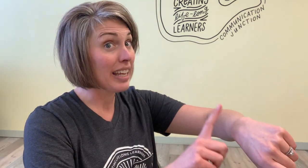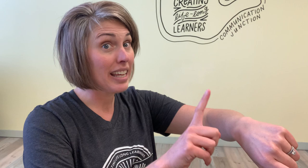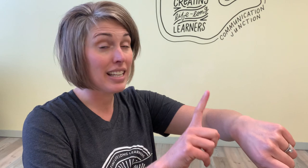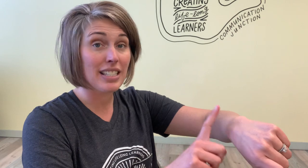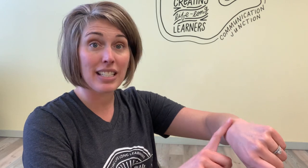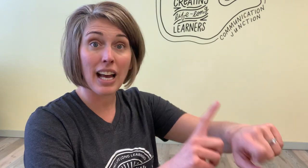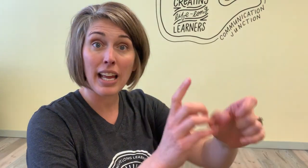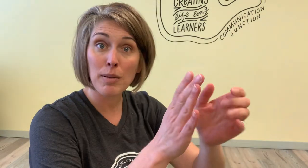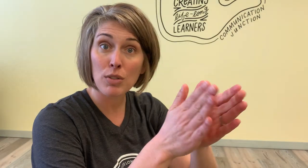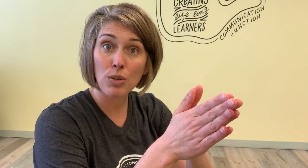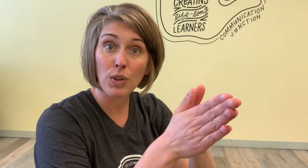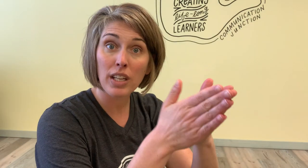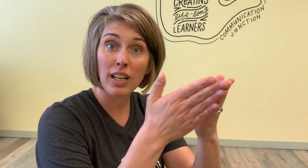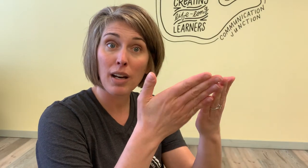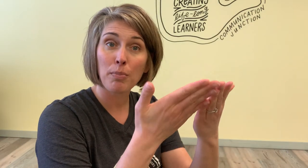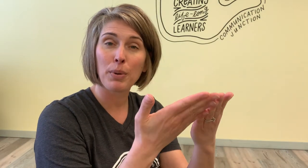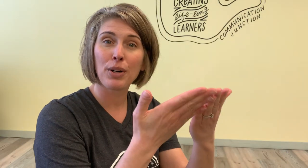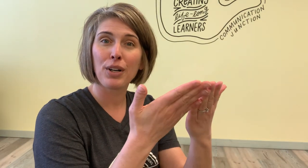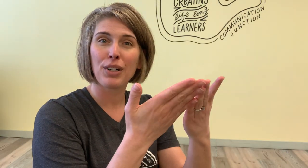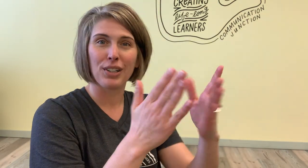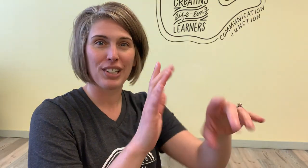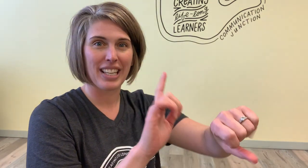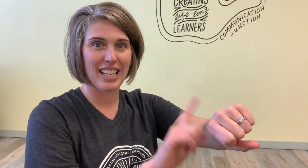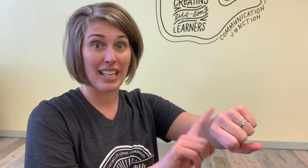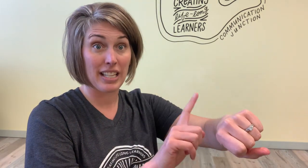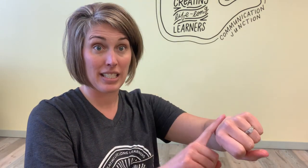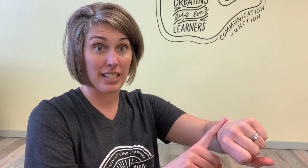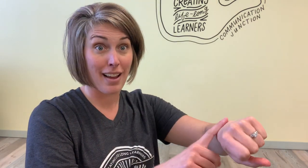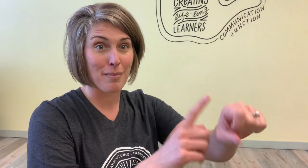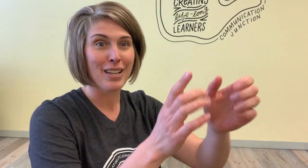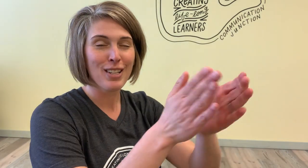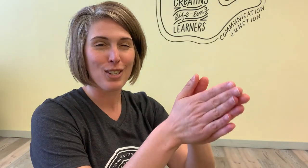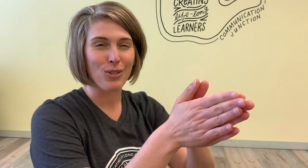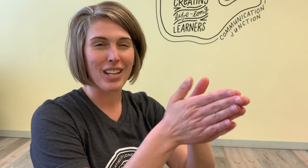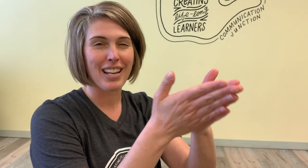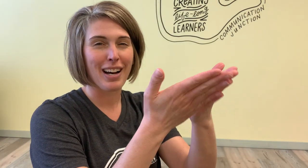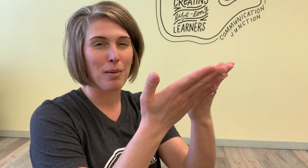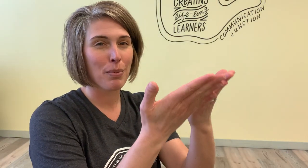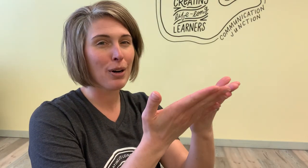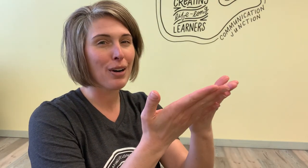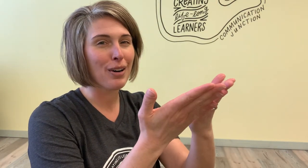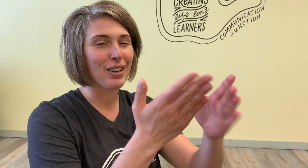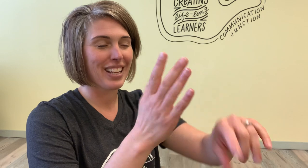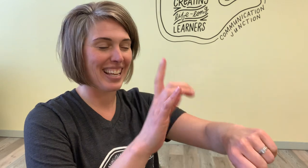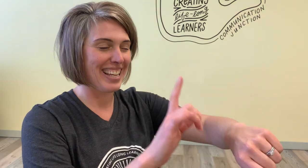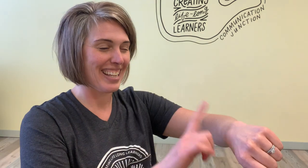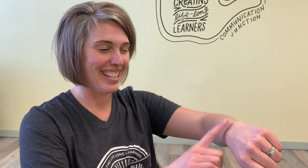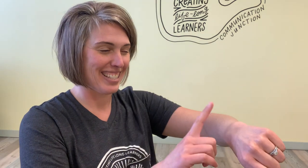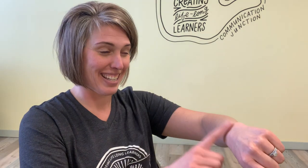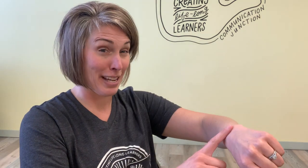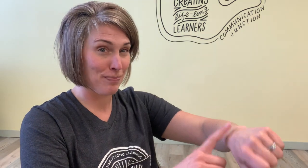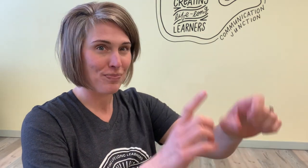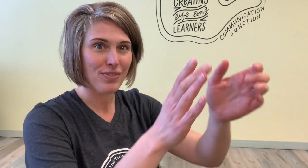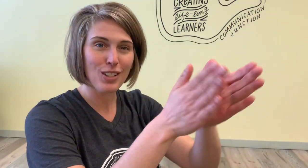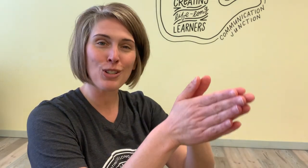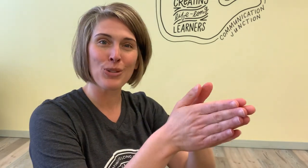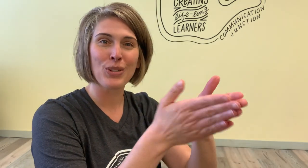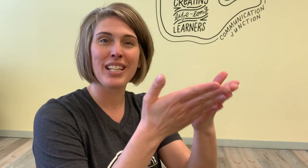It is time to read a book. It is time to read a book. It is time to read